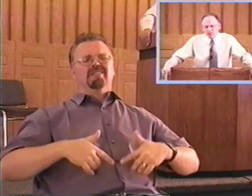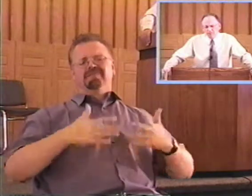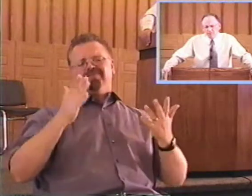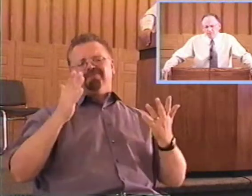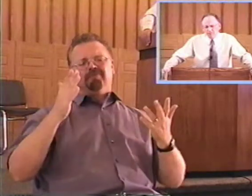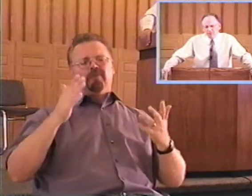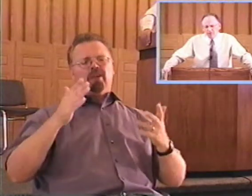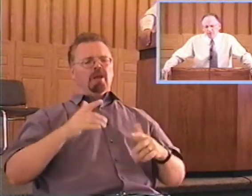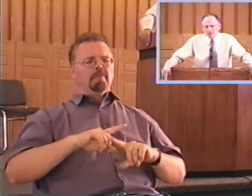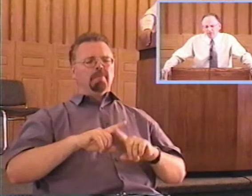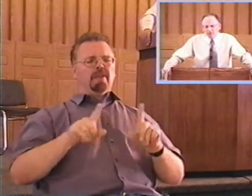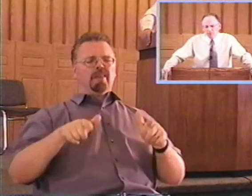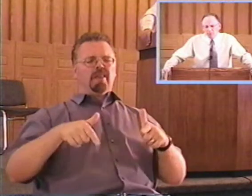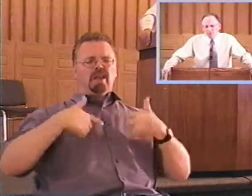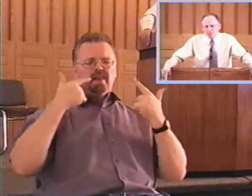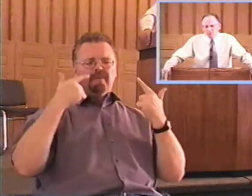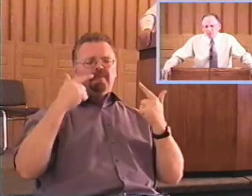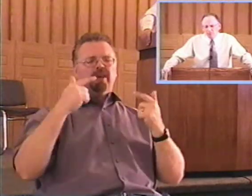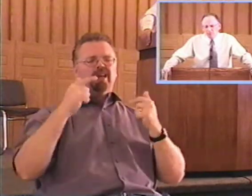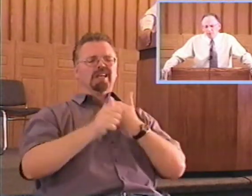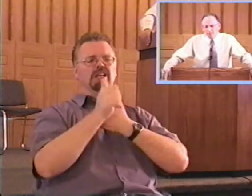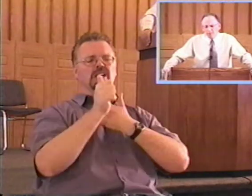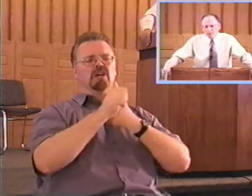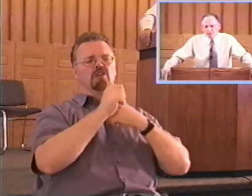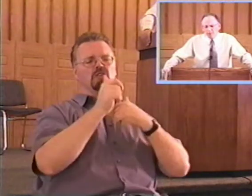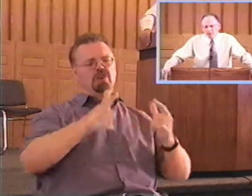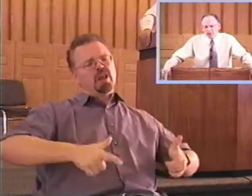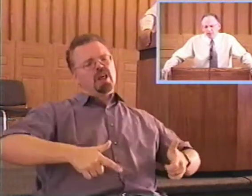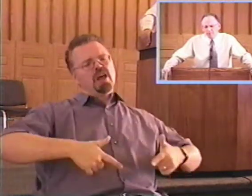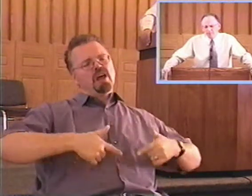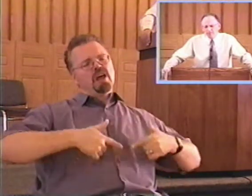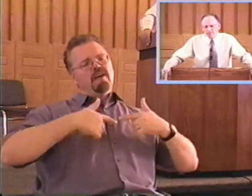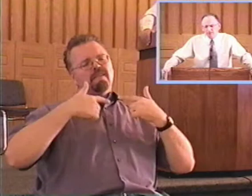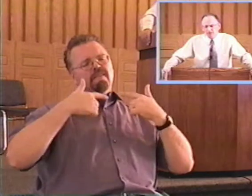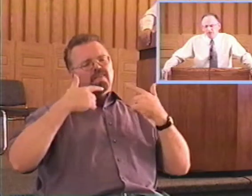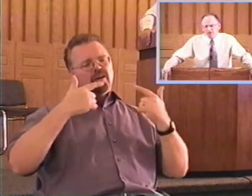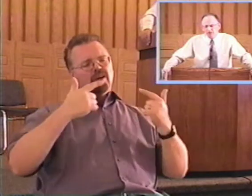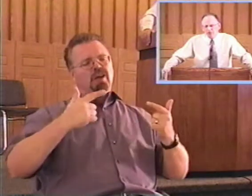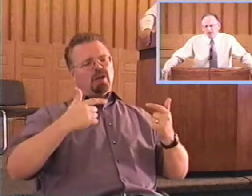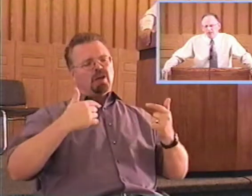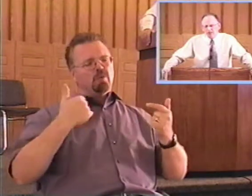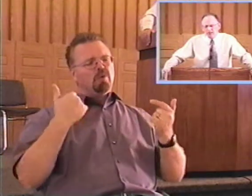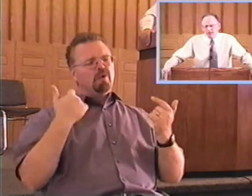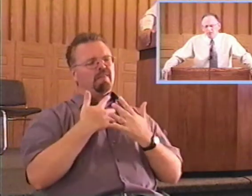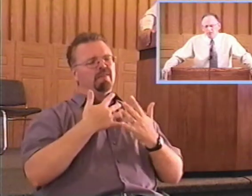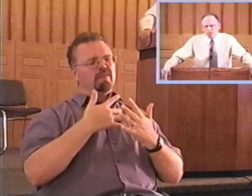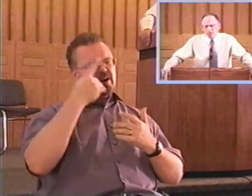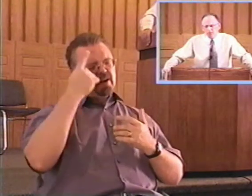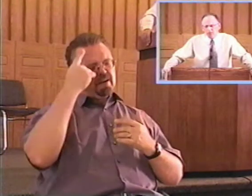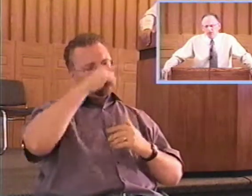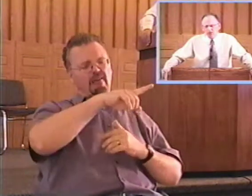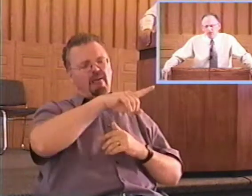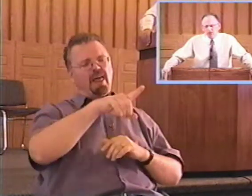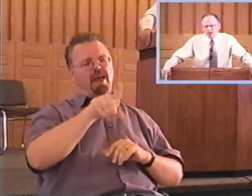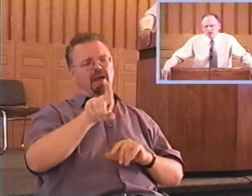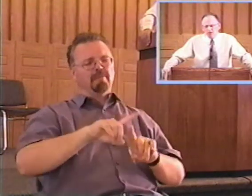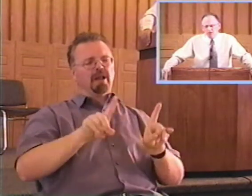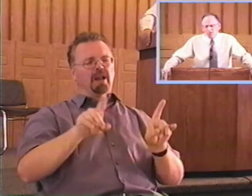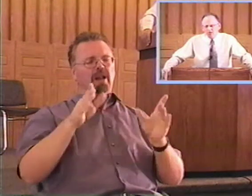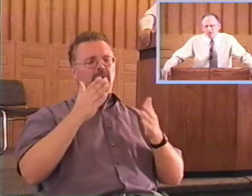dangerous life, and we tremble for them. But Father, please, we